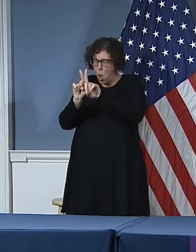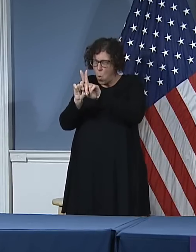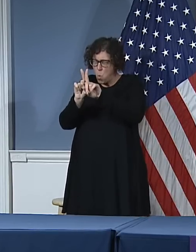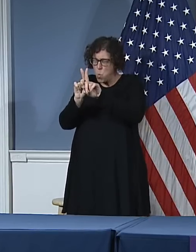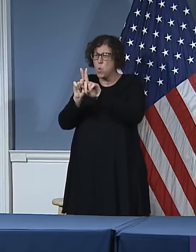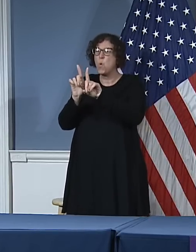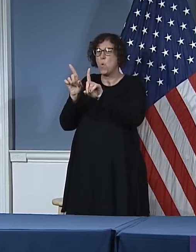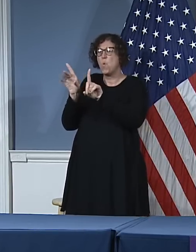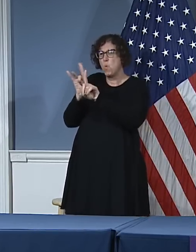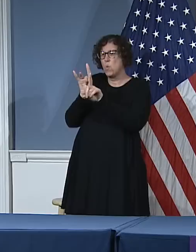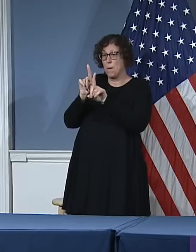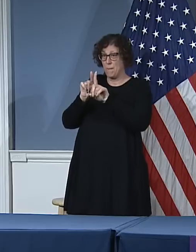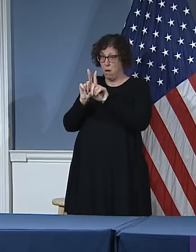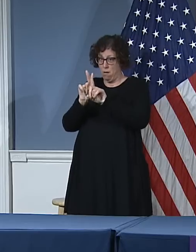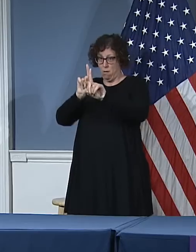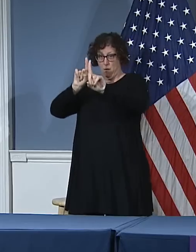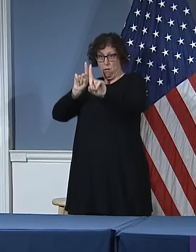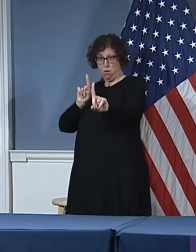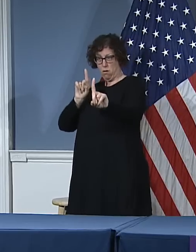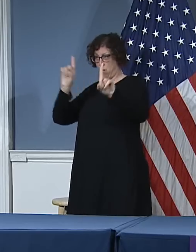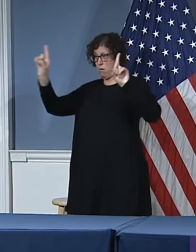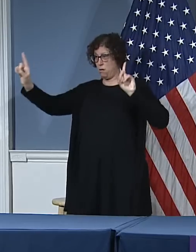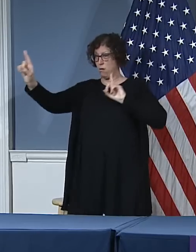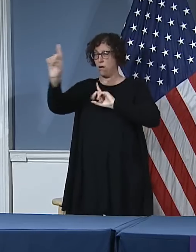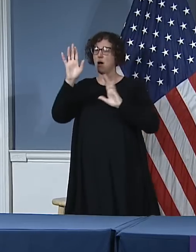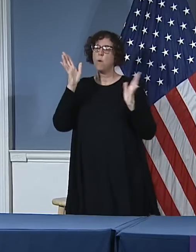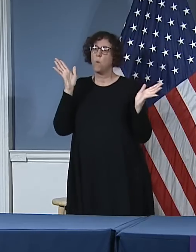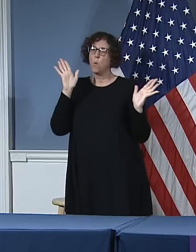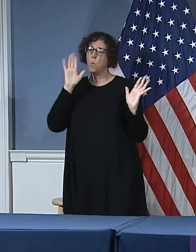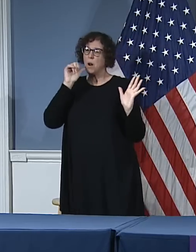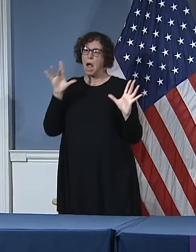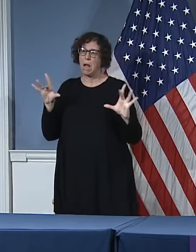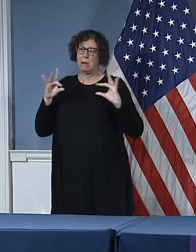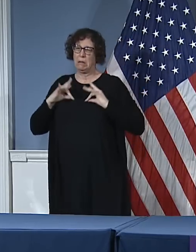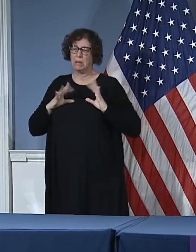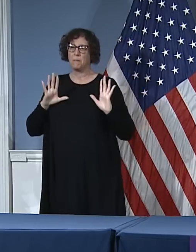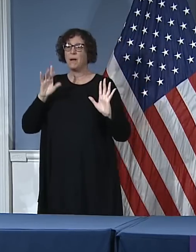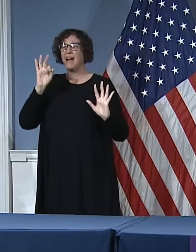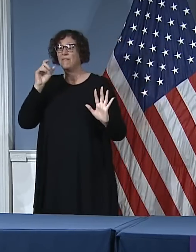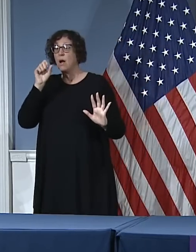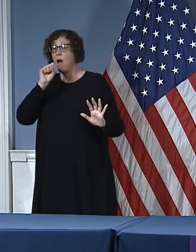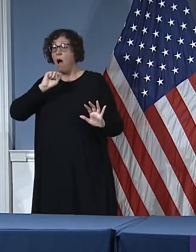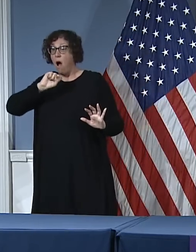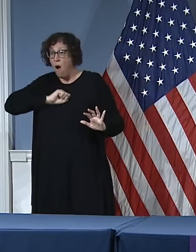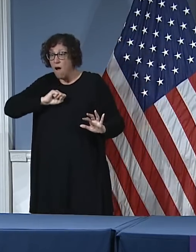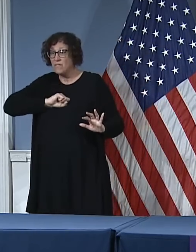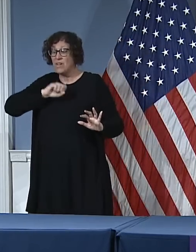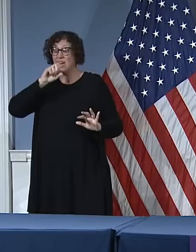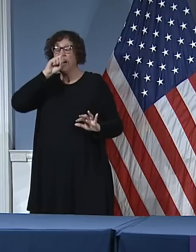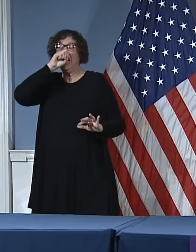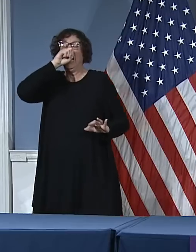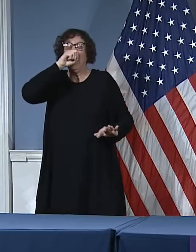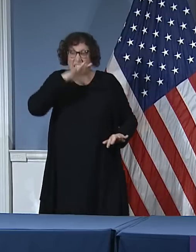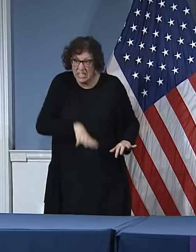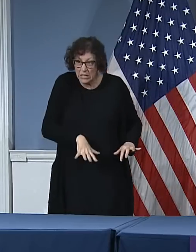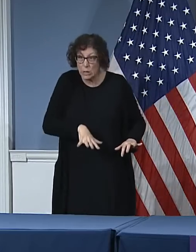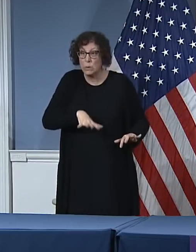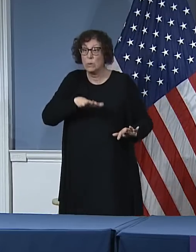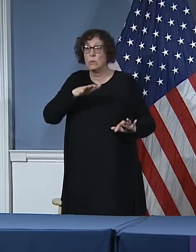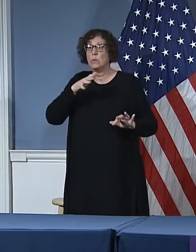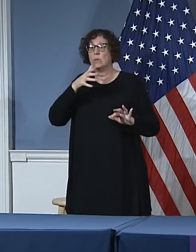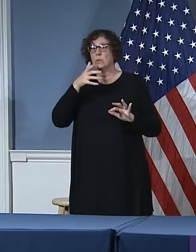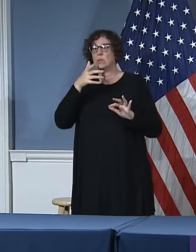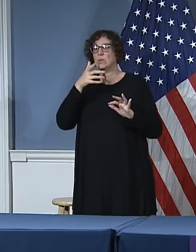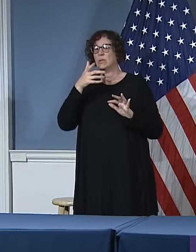good, healthy, strong cough or sneeze has to get from one person to the other. And so I just want to remind us